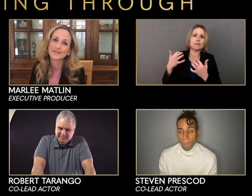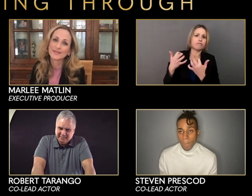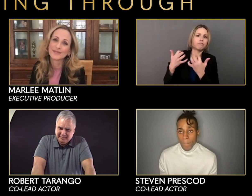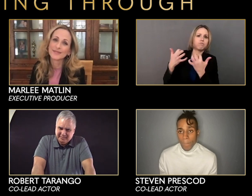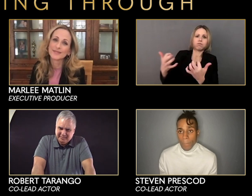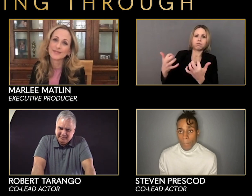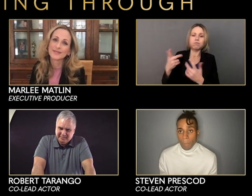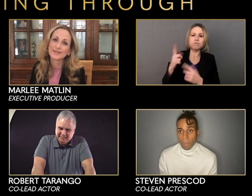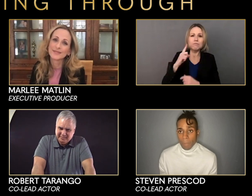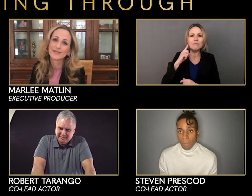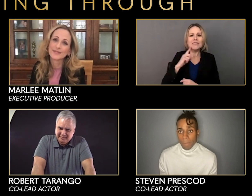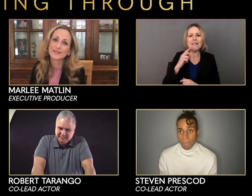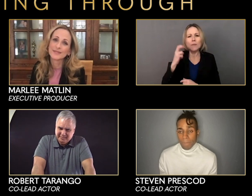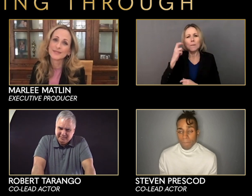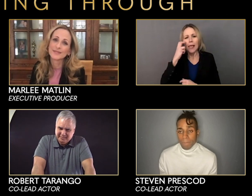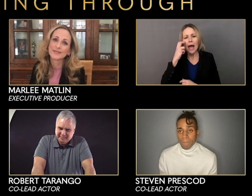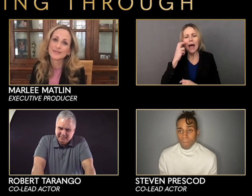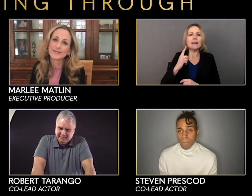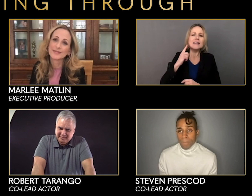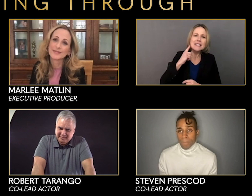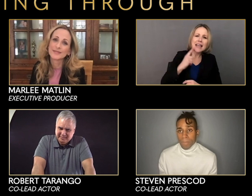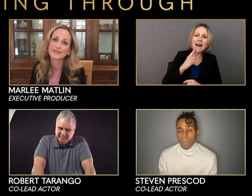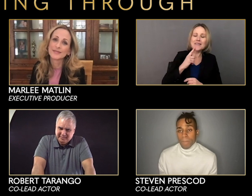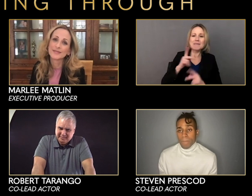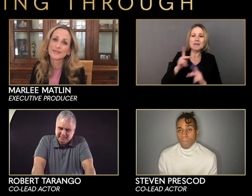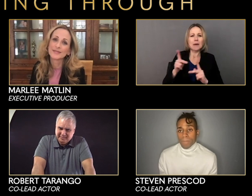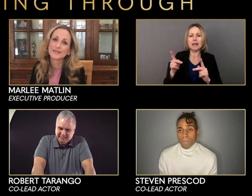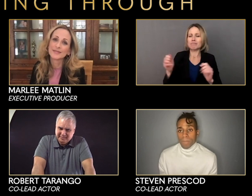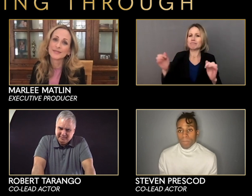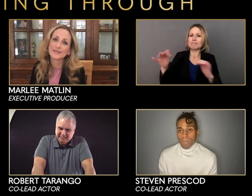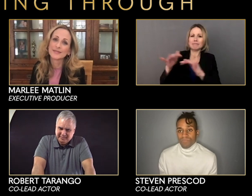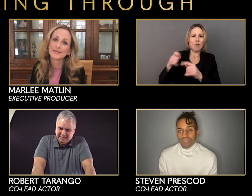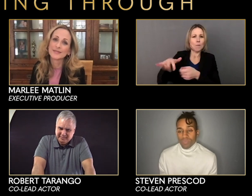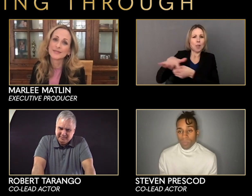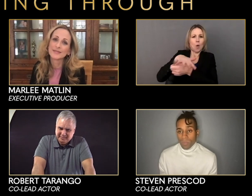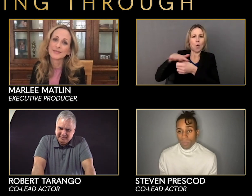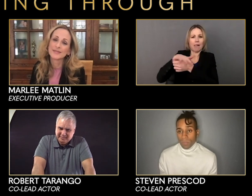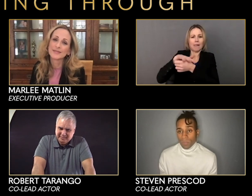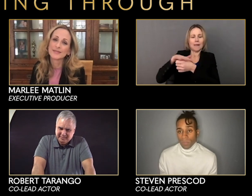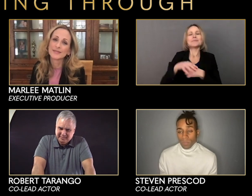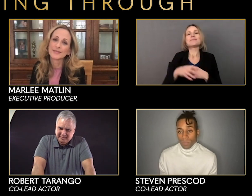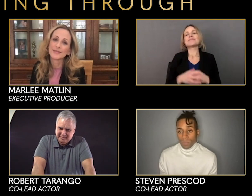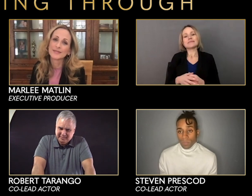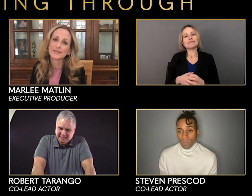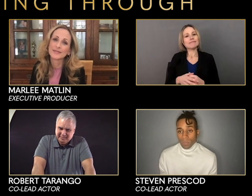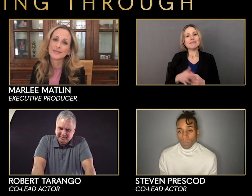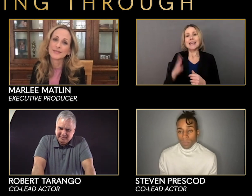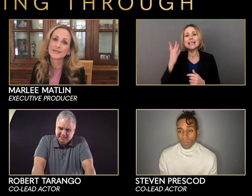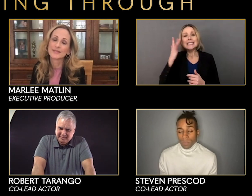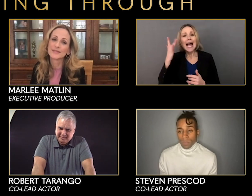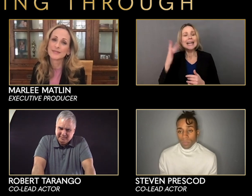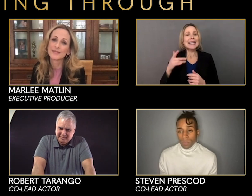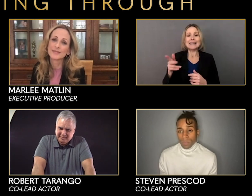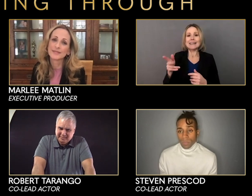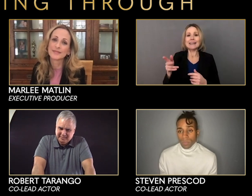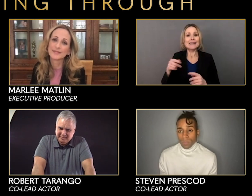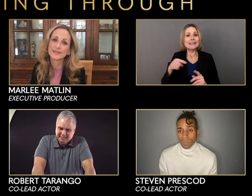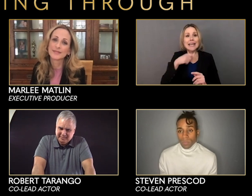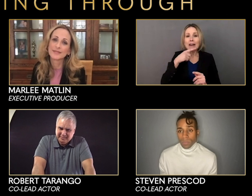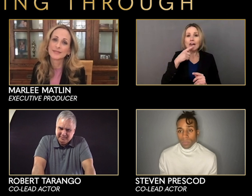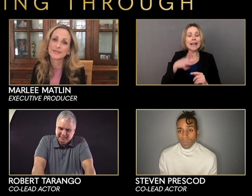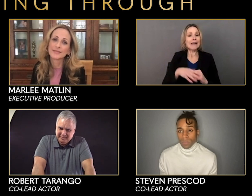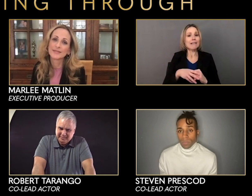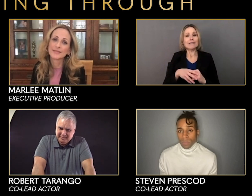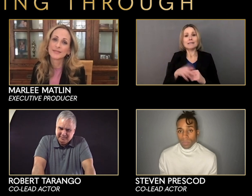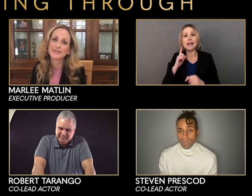and deaf individuals at that screening alongside, sighted and hearing viewers. And